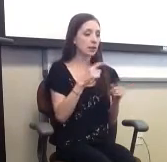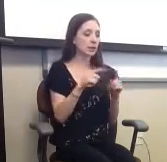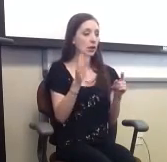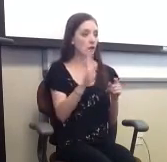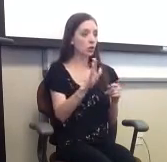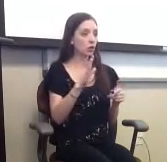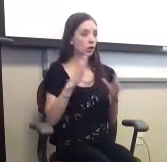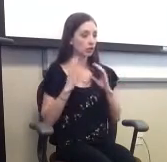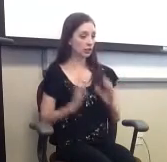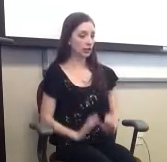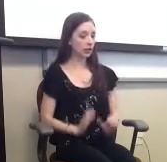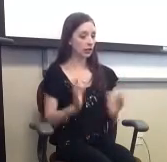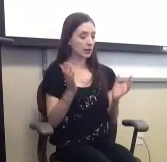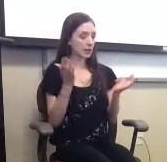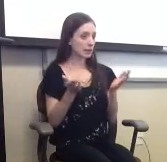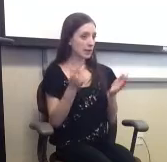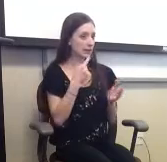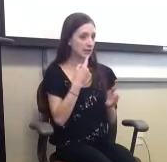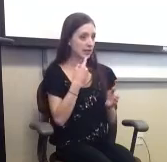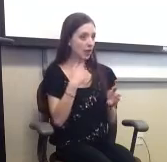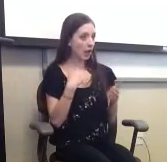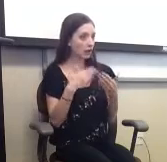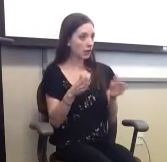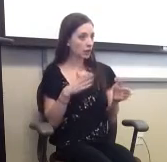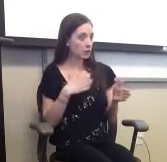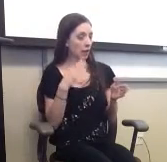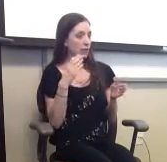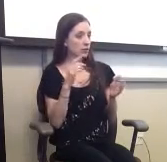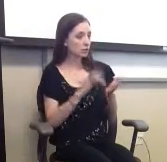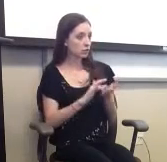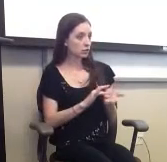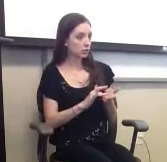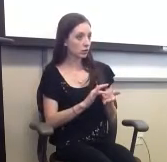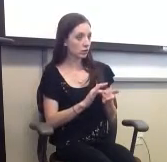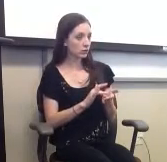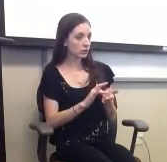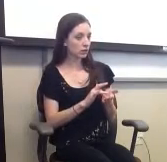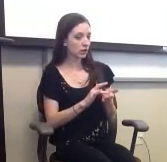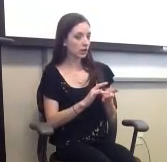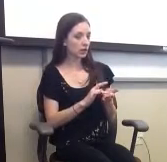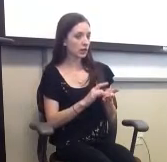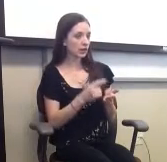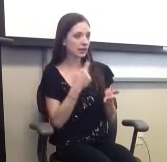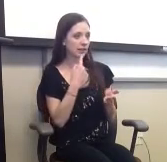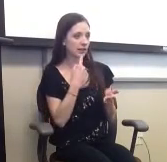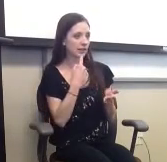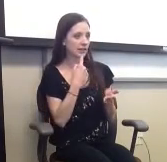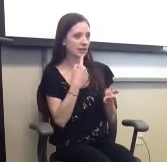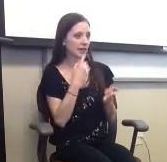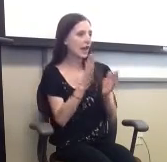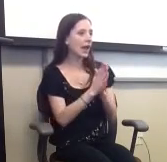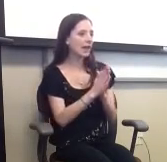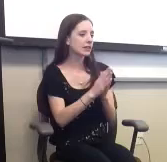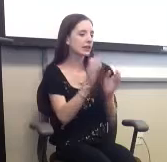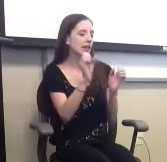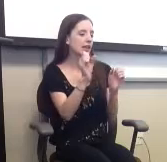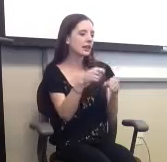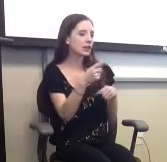prescription, so can you just give me a copy of the copy I gave you and then I'm gonna go get it? And maybe your client's going to 3 different pharmacies